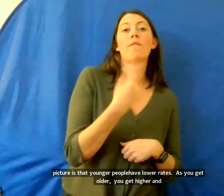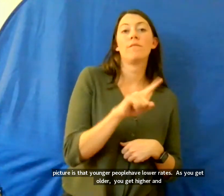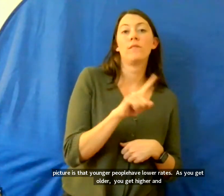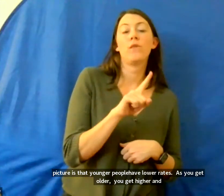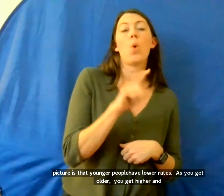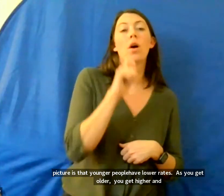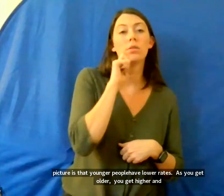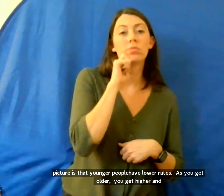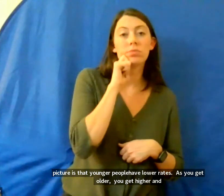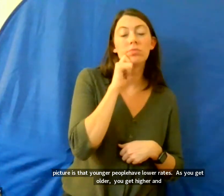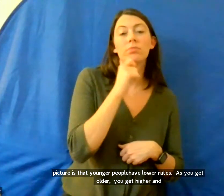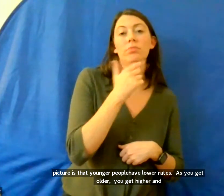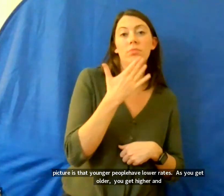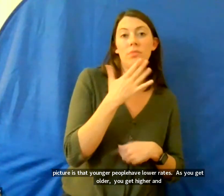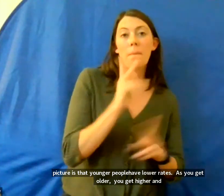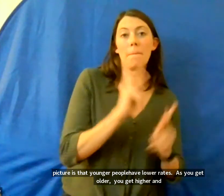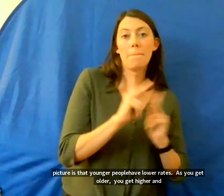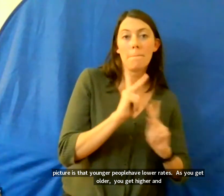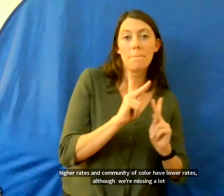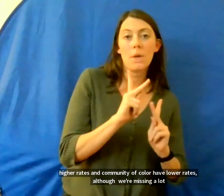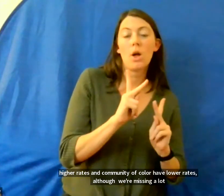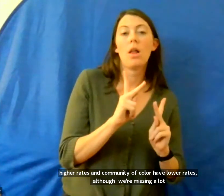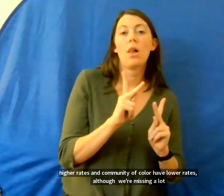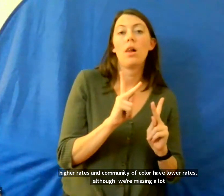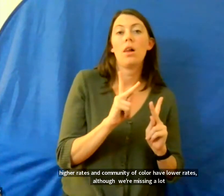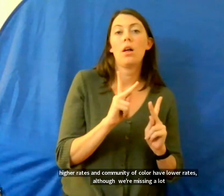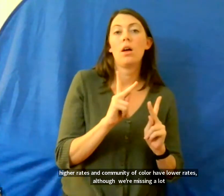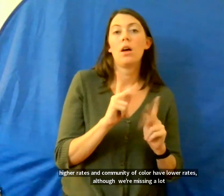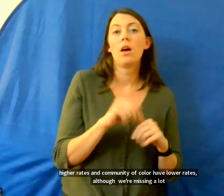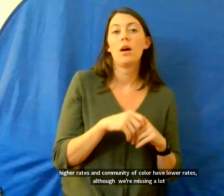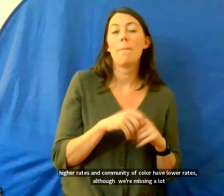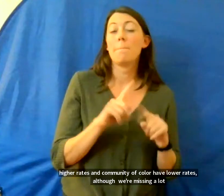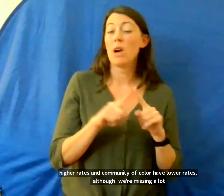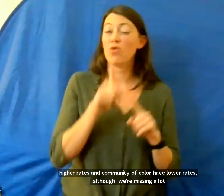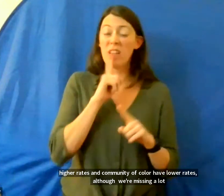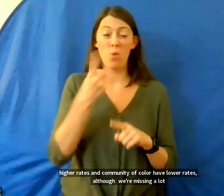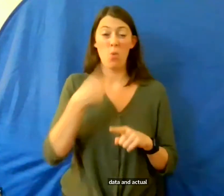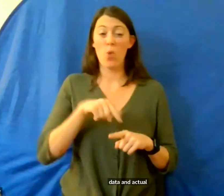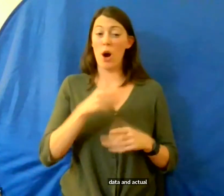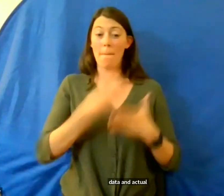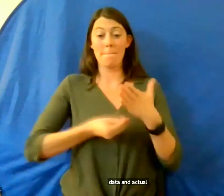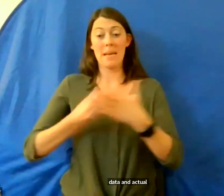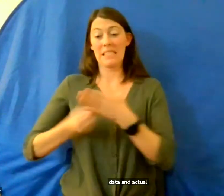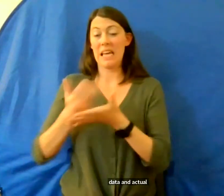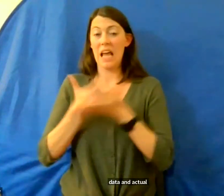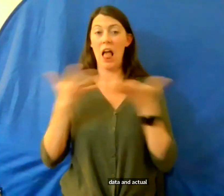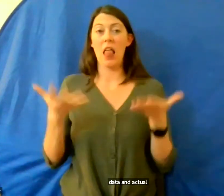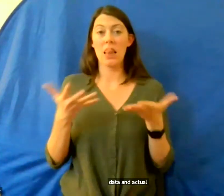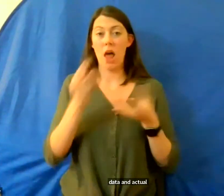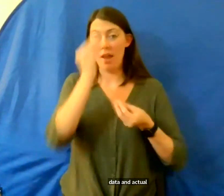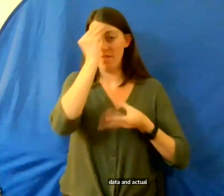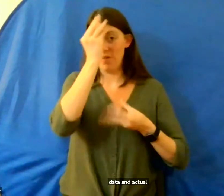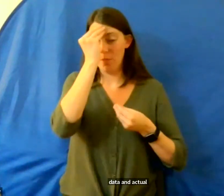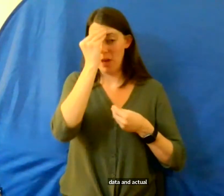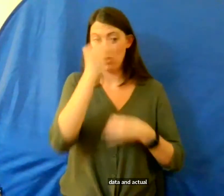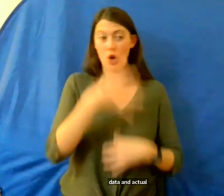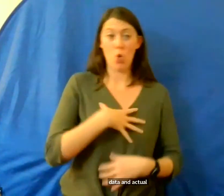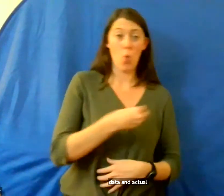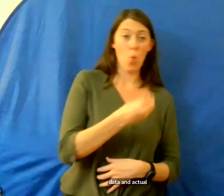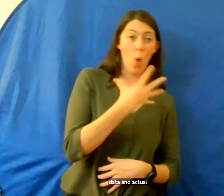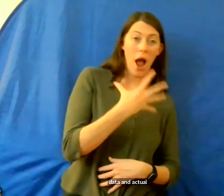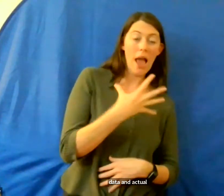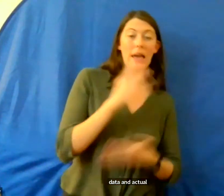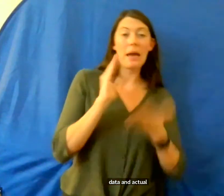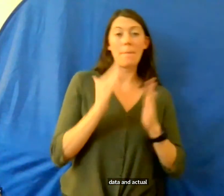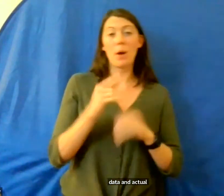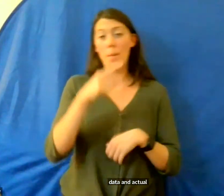of data, and actually the gap between white, Latino, and Black residents is smaller than it was. But I think